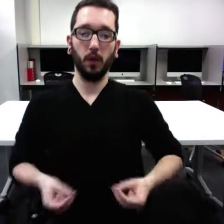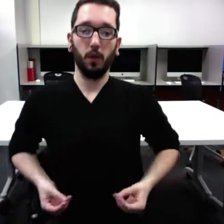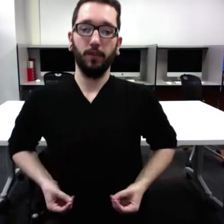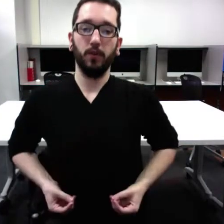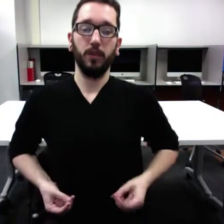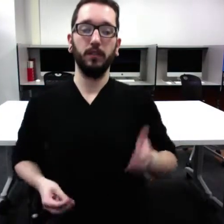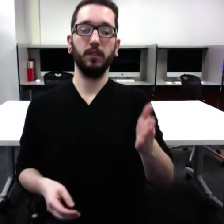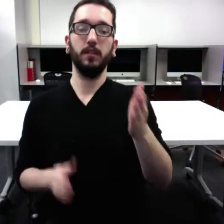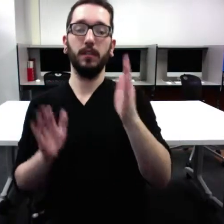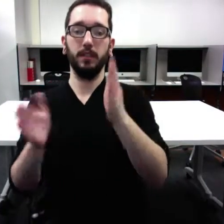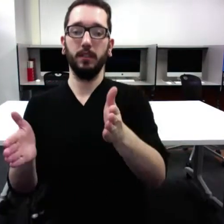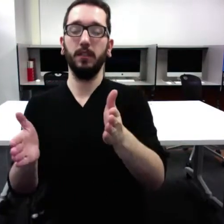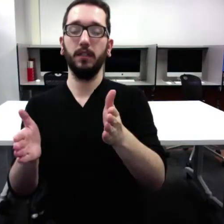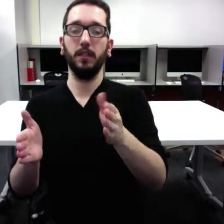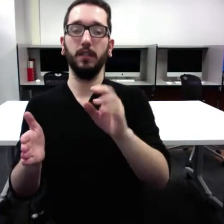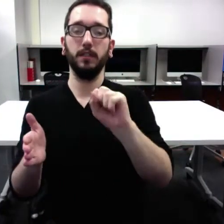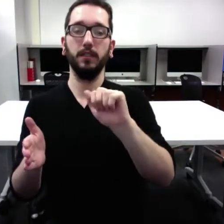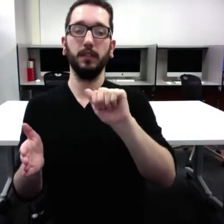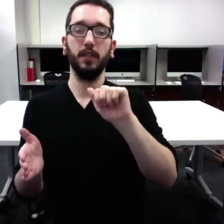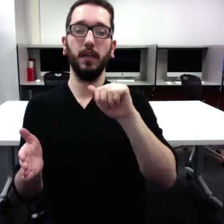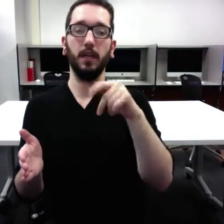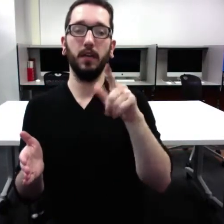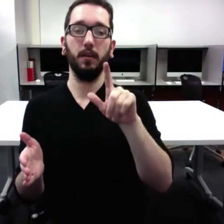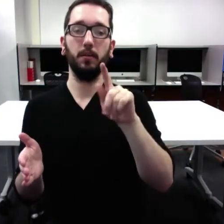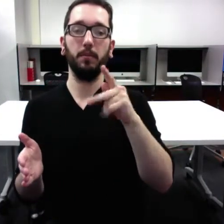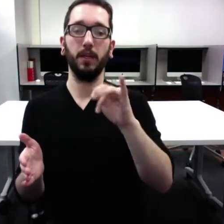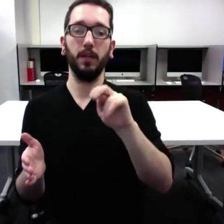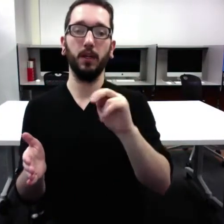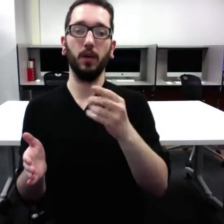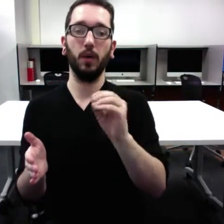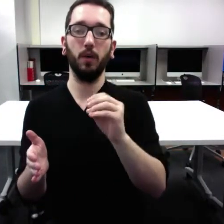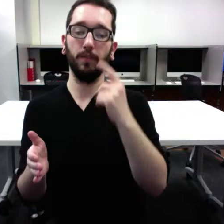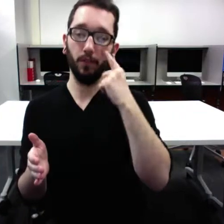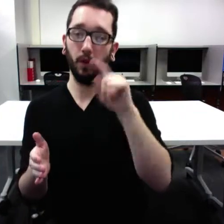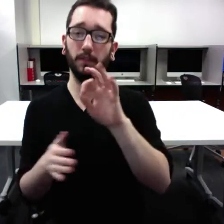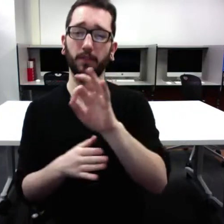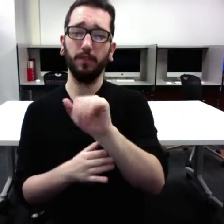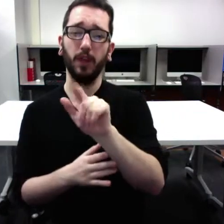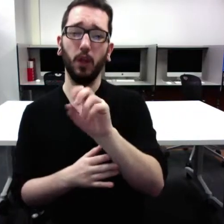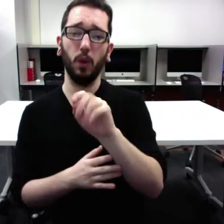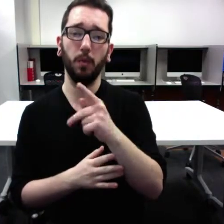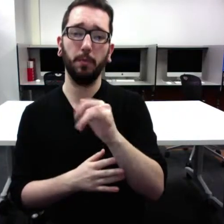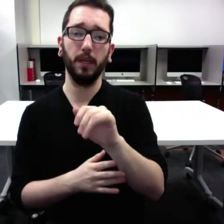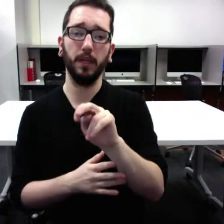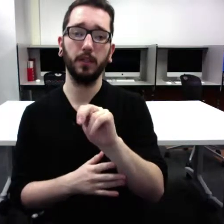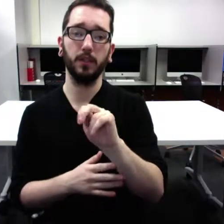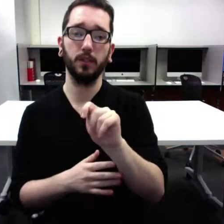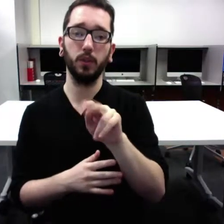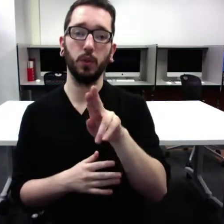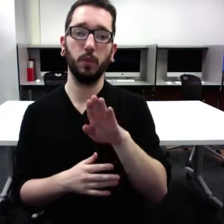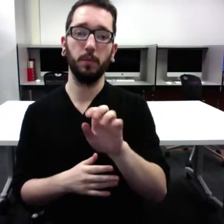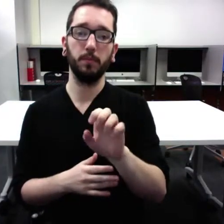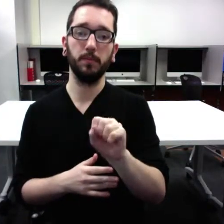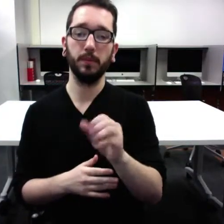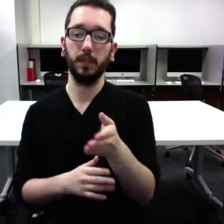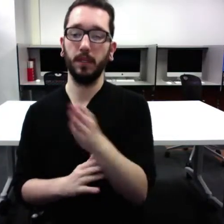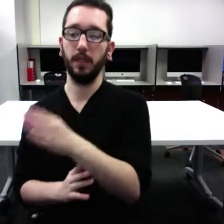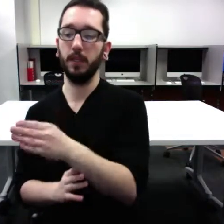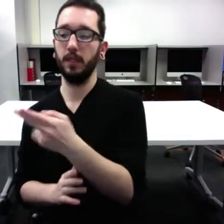Salpingo is a root word for fallopian tubes. And then the last element is hystero, a root